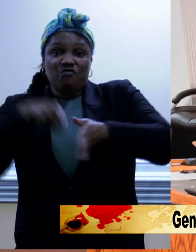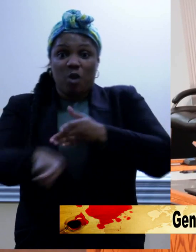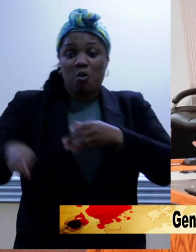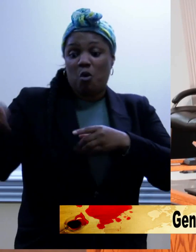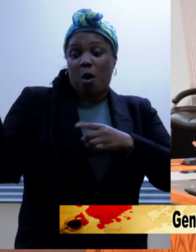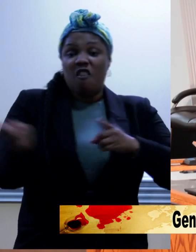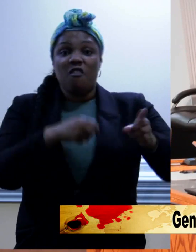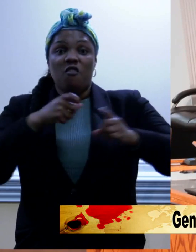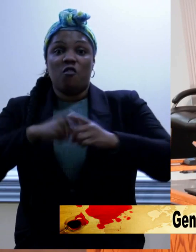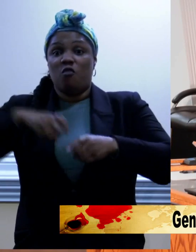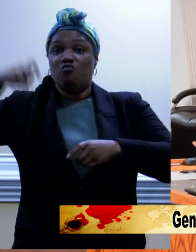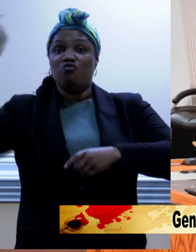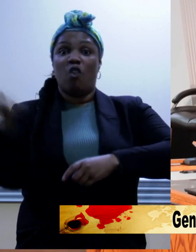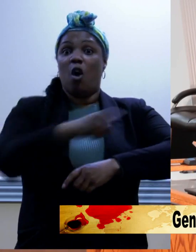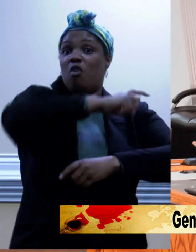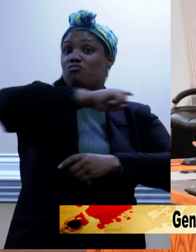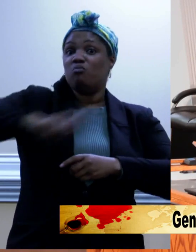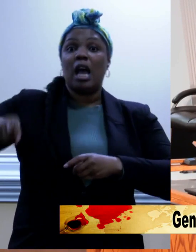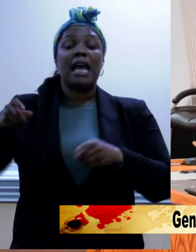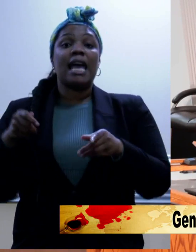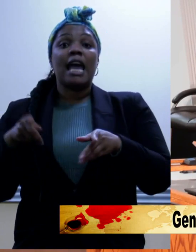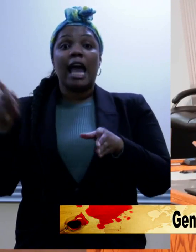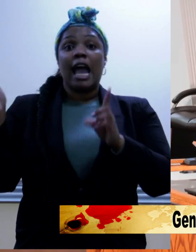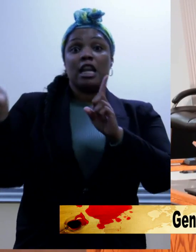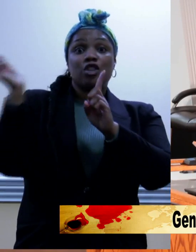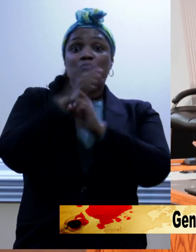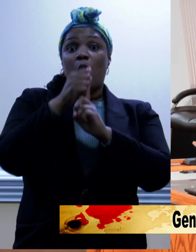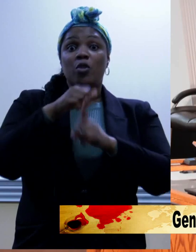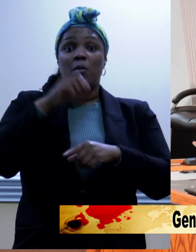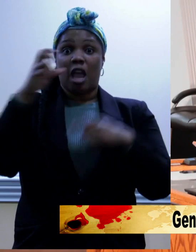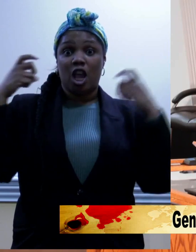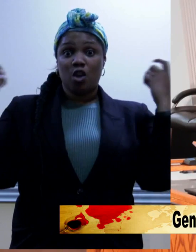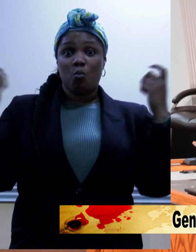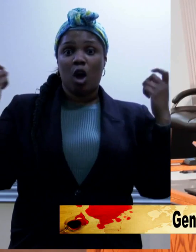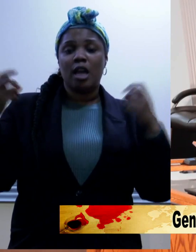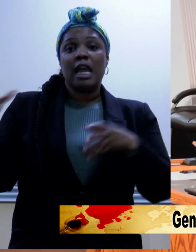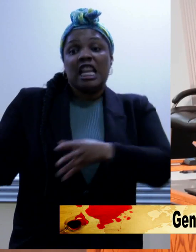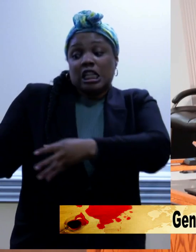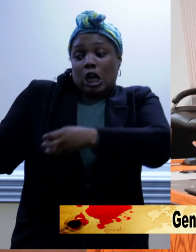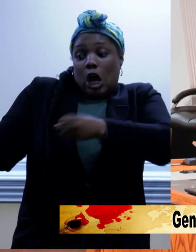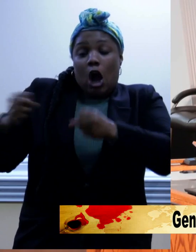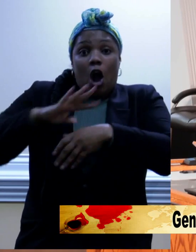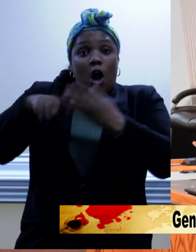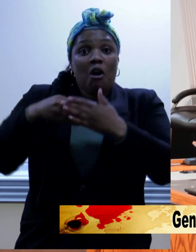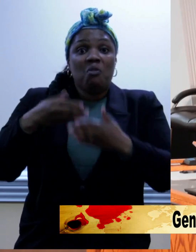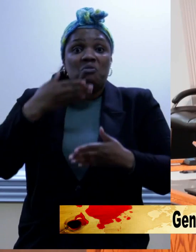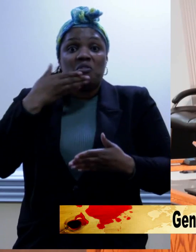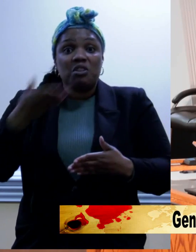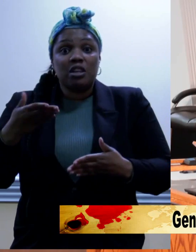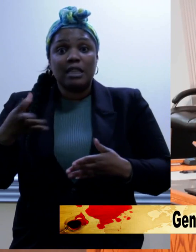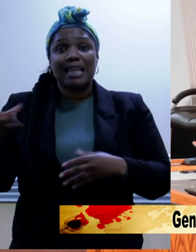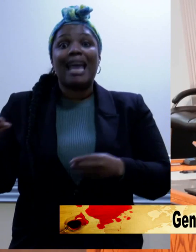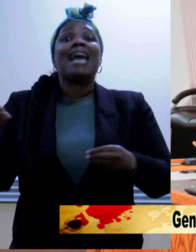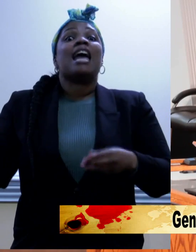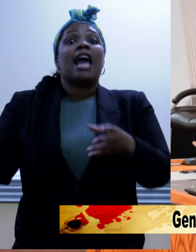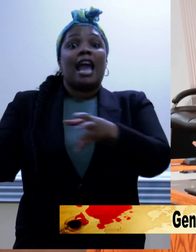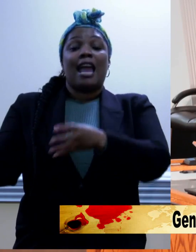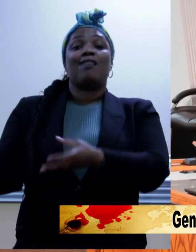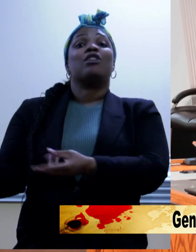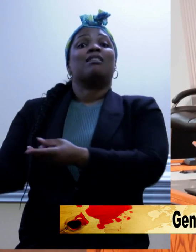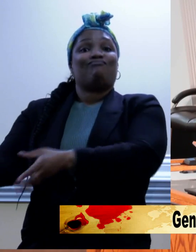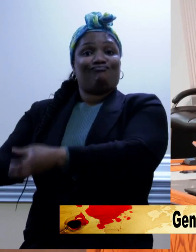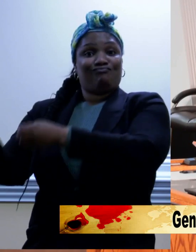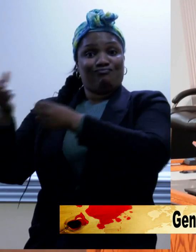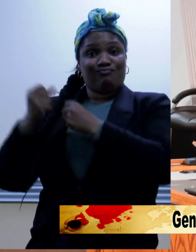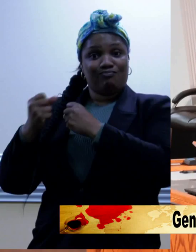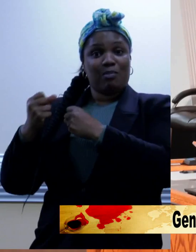unto Hobah, which is on the left hand of Damascus. Go ahead. And he brought back all the goods, and also brought again his brother Lot and his goods,